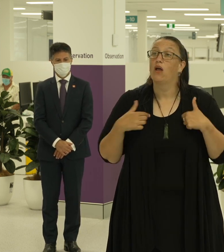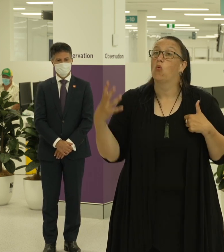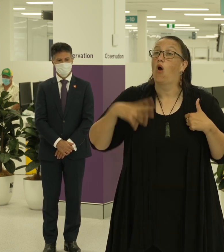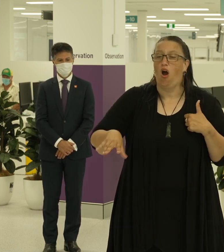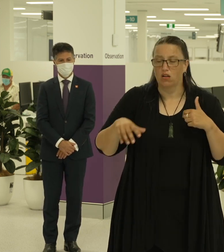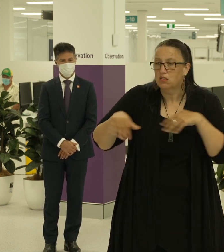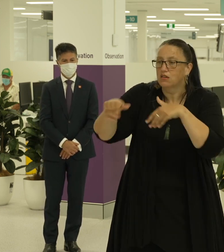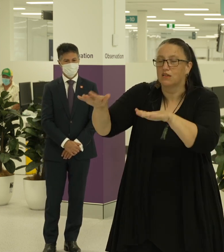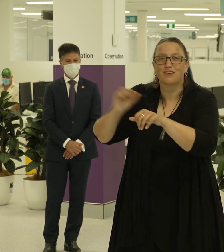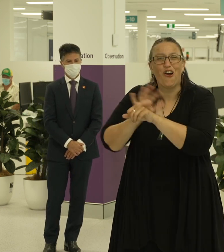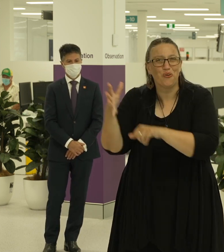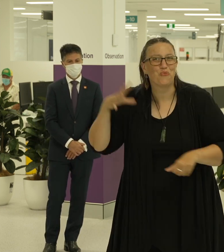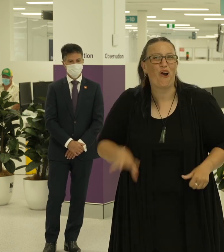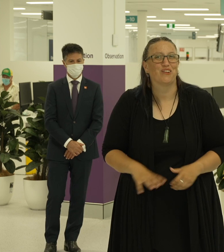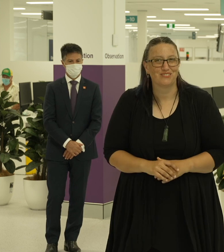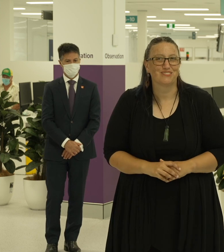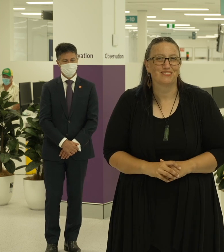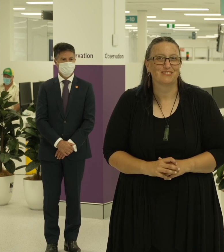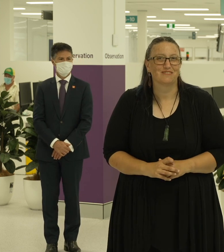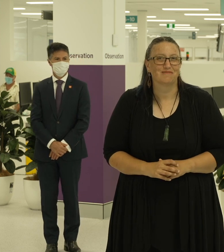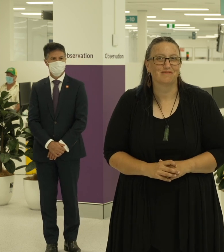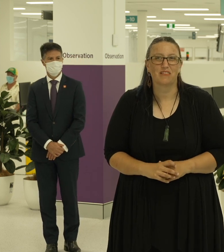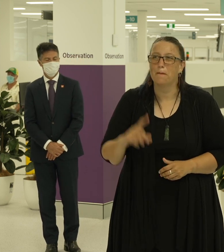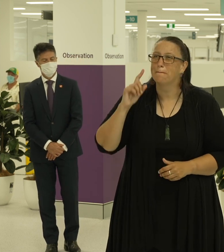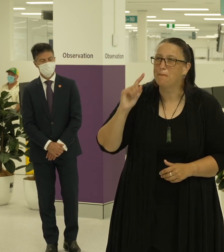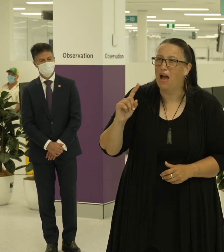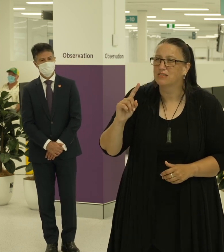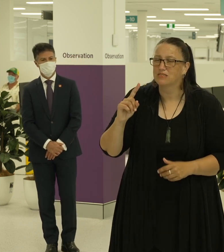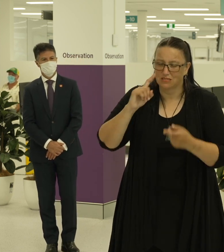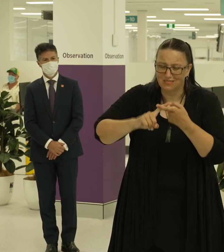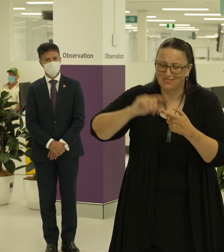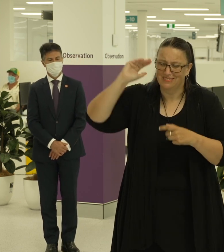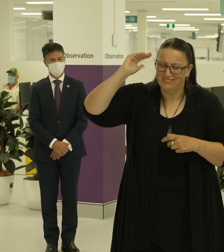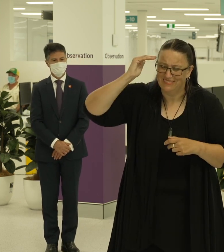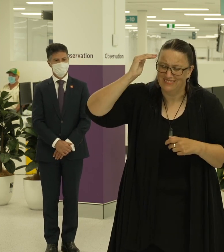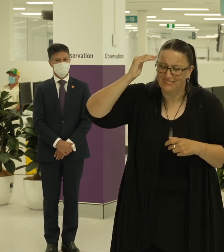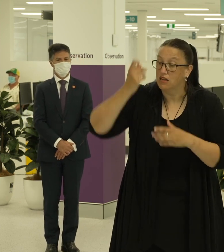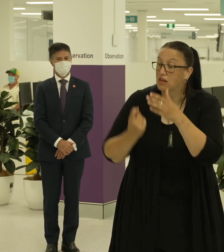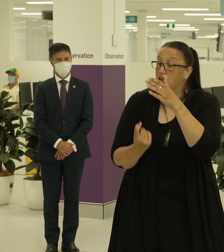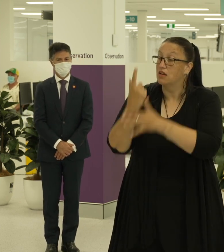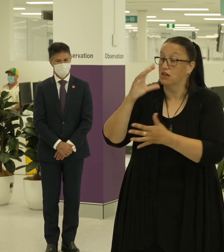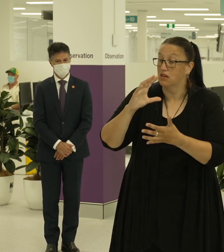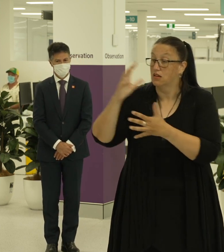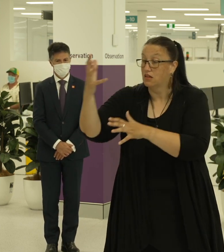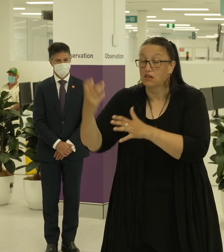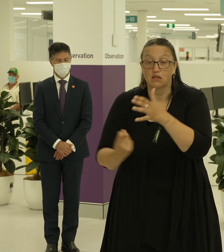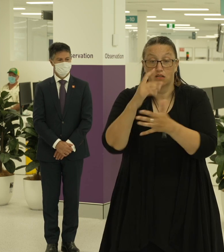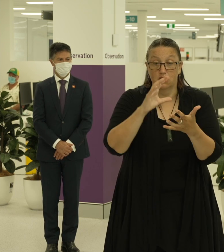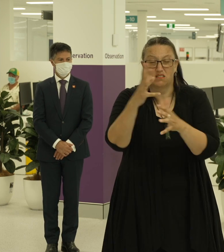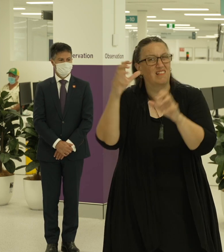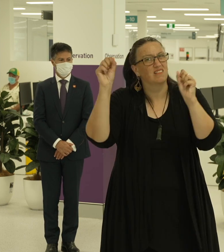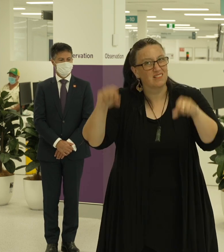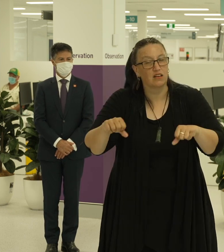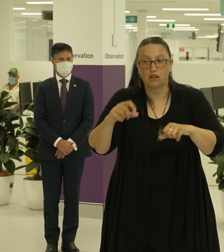the reality is we remain in this pandemic. Other curveballs and challenges will come our way as we move through. We don't